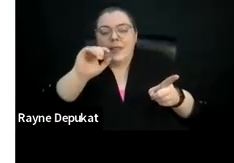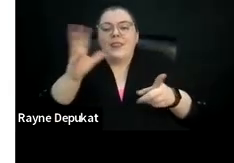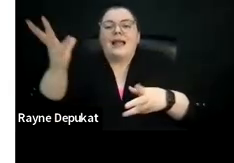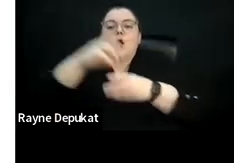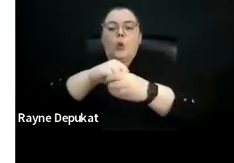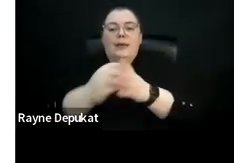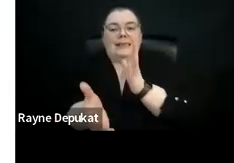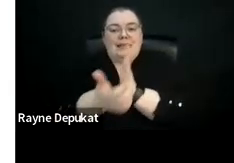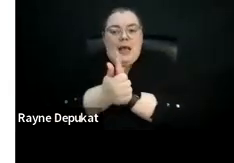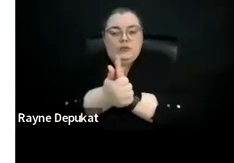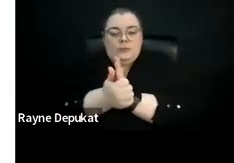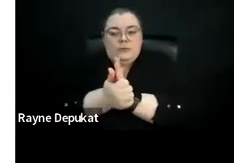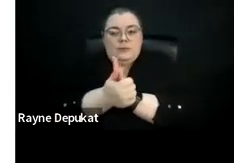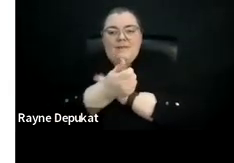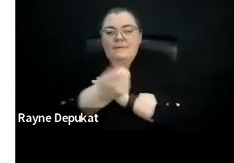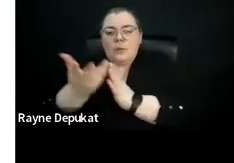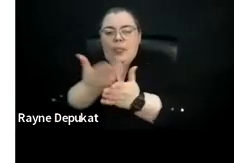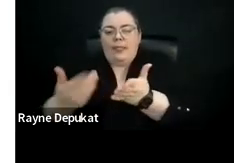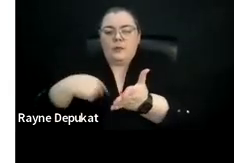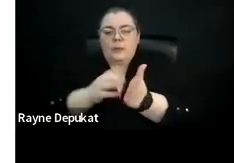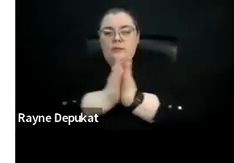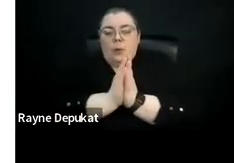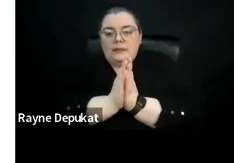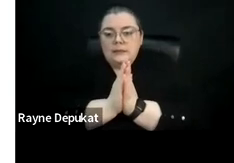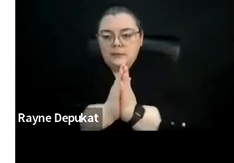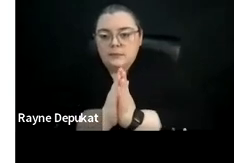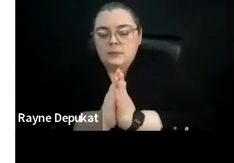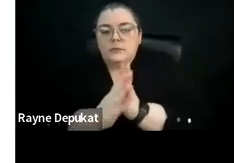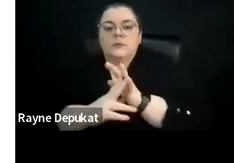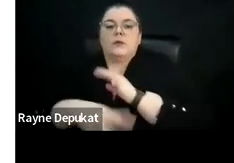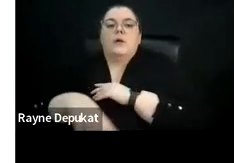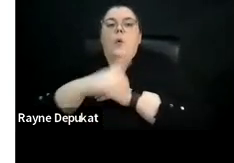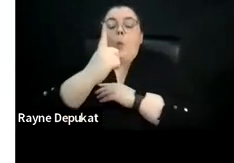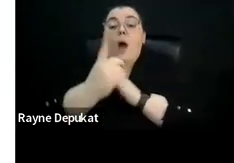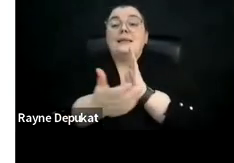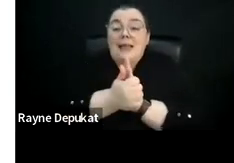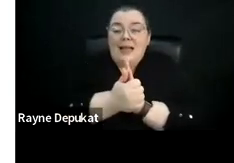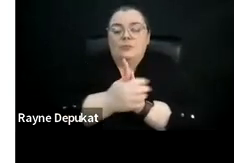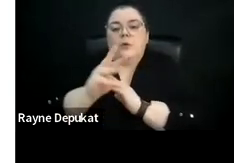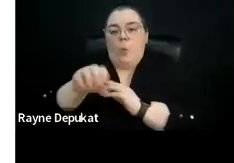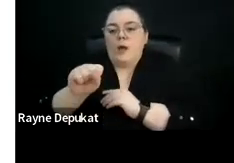had received an email and it included an attachment, a few attachments that we had requested.